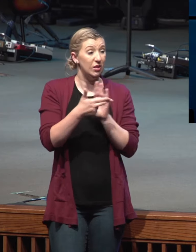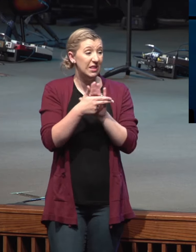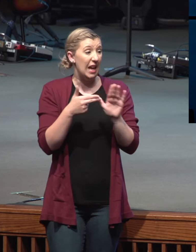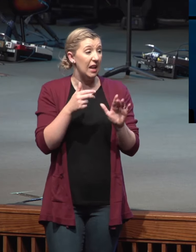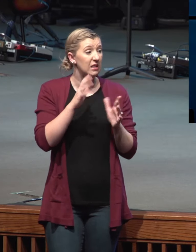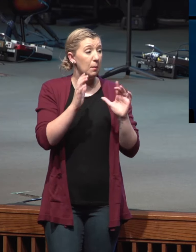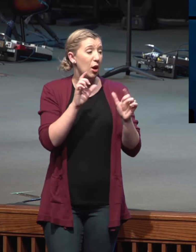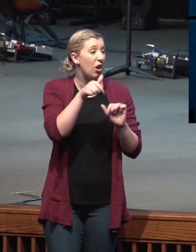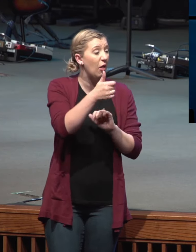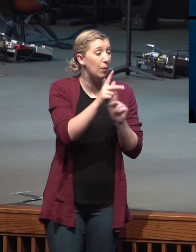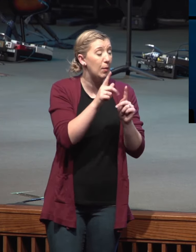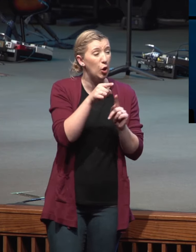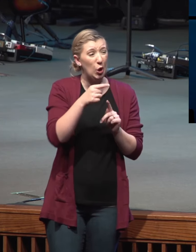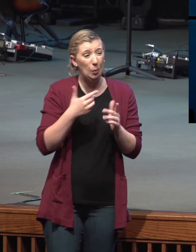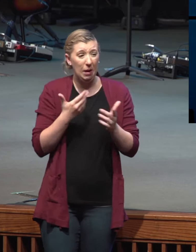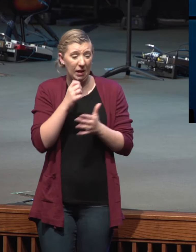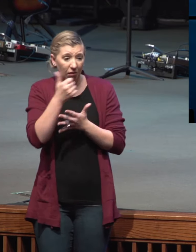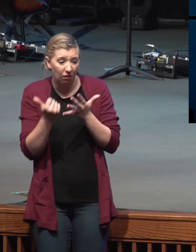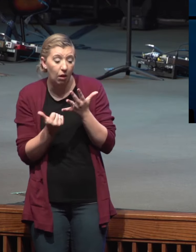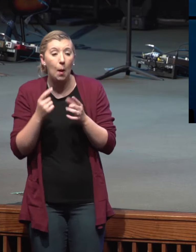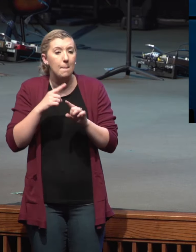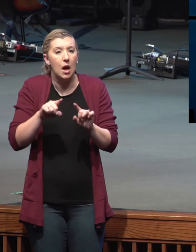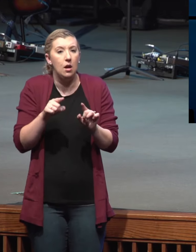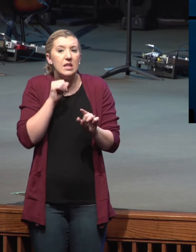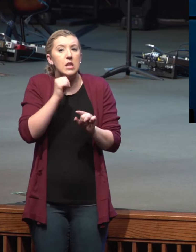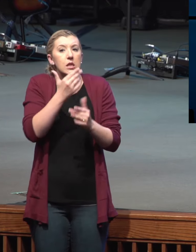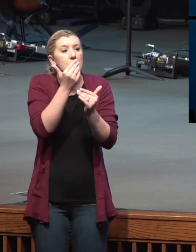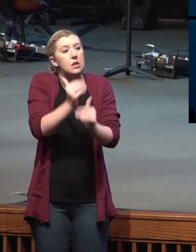do, but that in no way limits